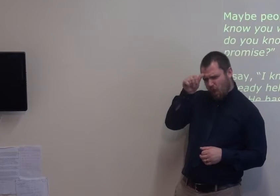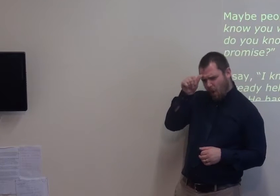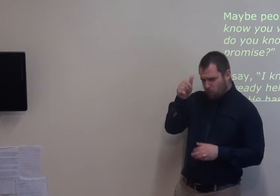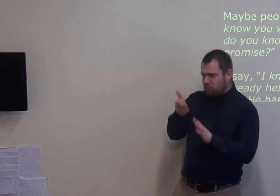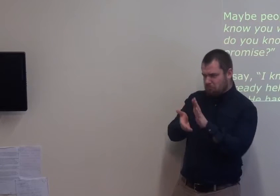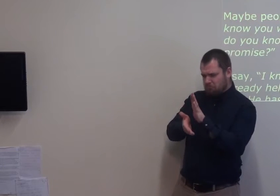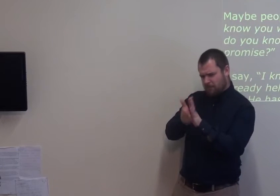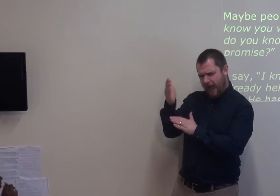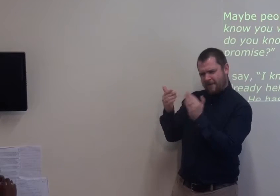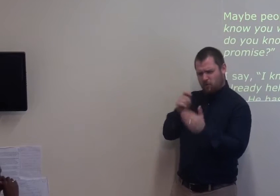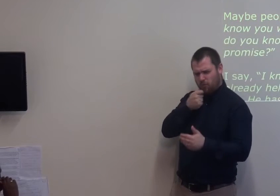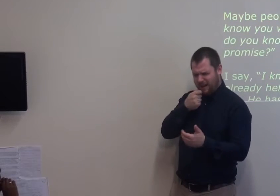his promise?